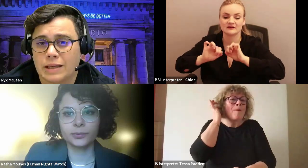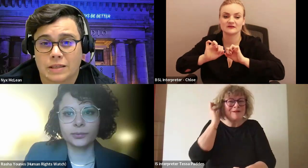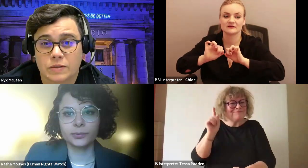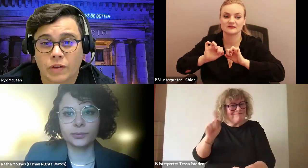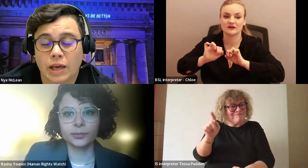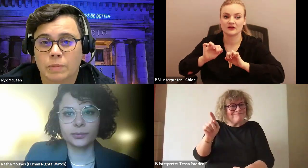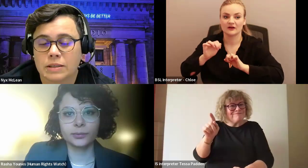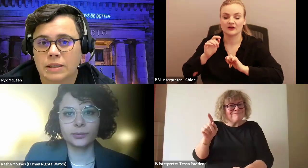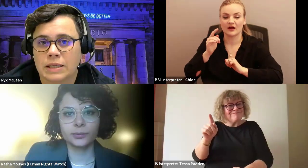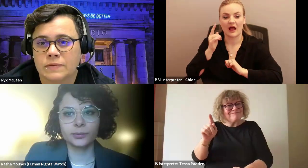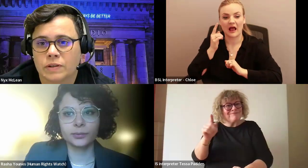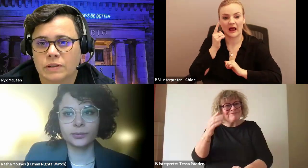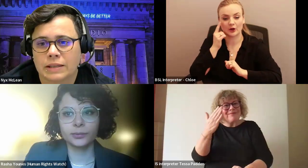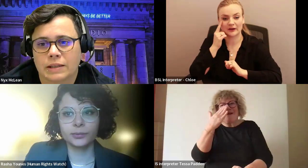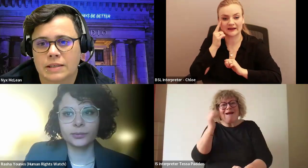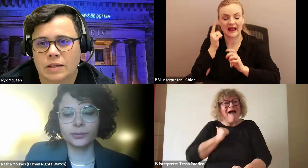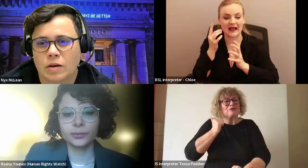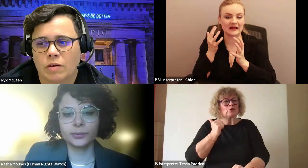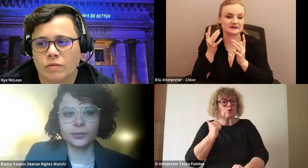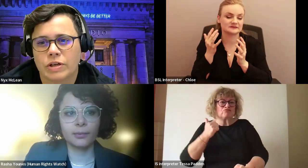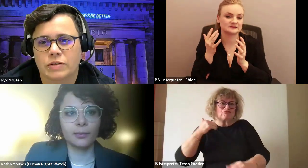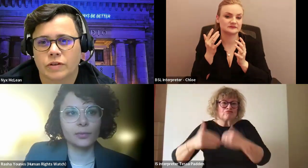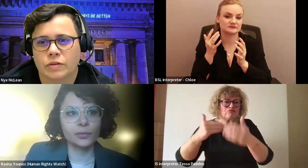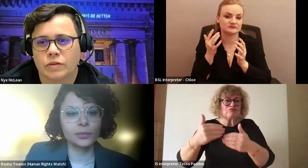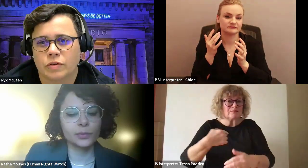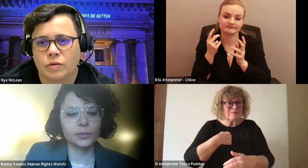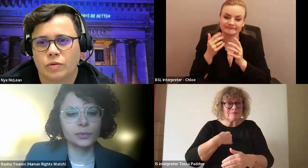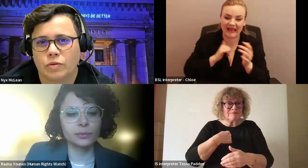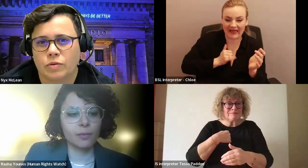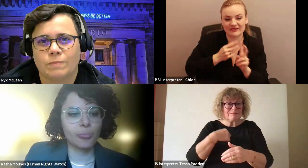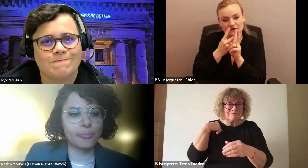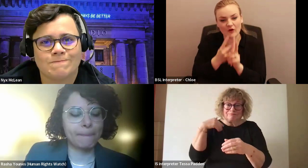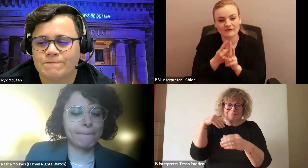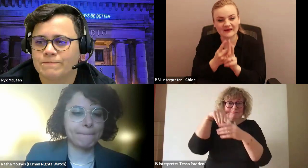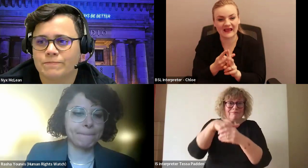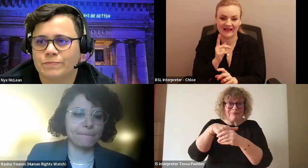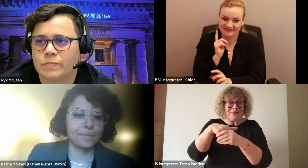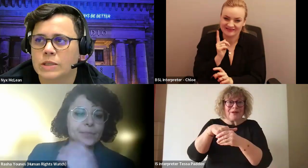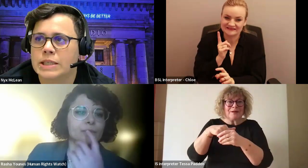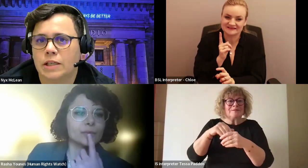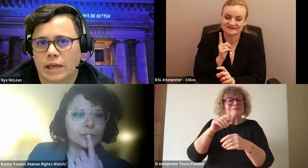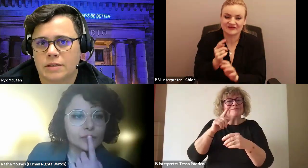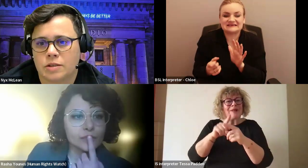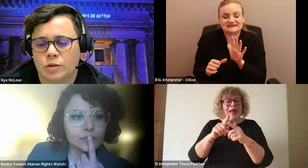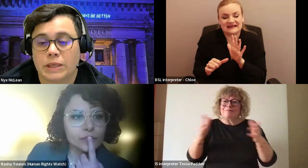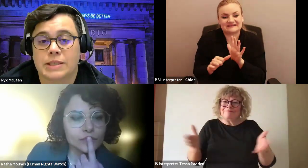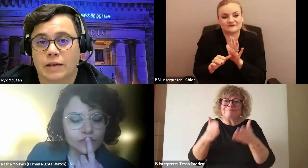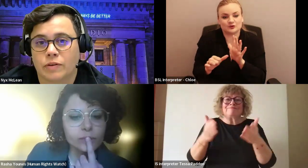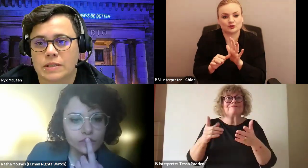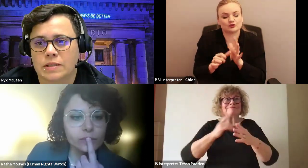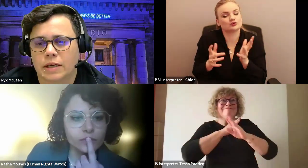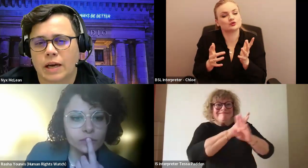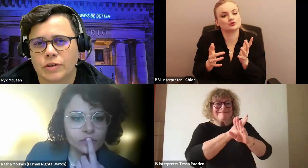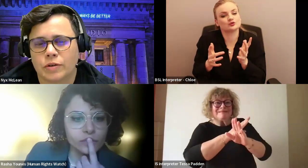looking at ethics of care, but these feel like things that are very difficult to articulate to big